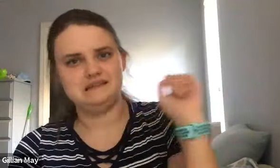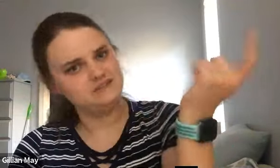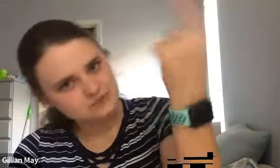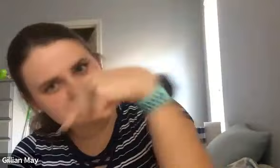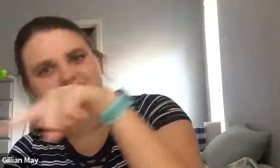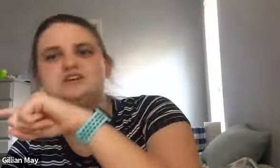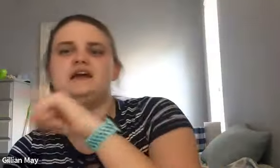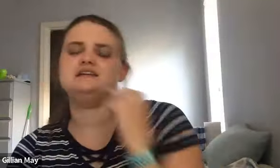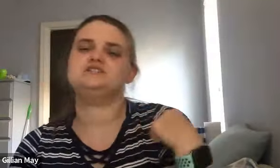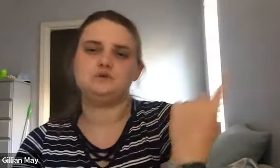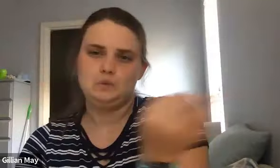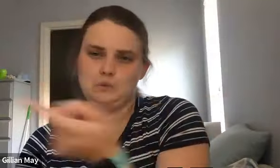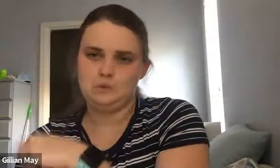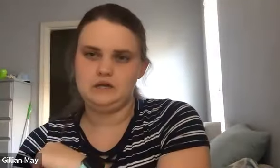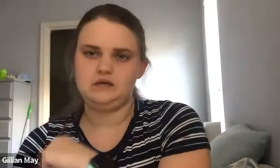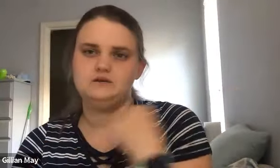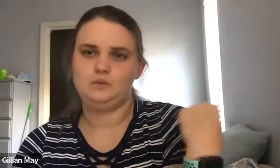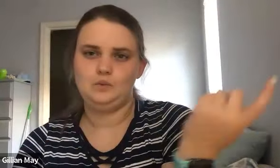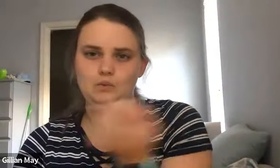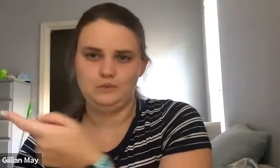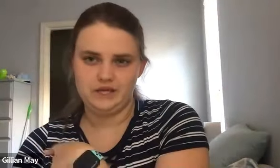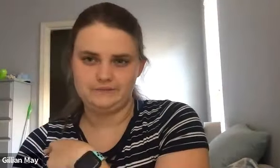like twist in your hand. It's just we.